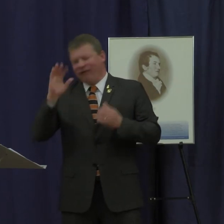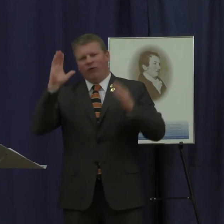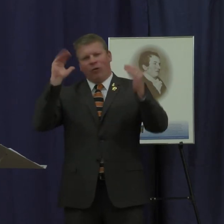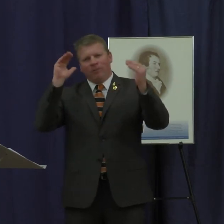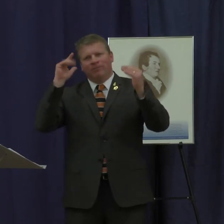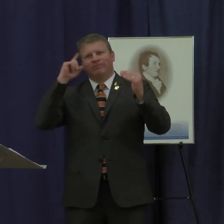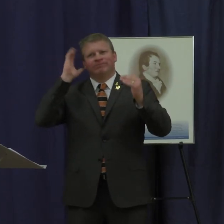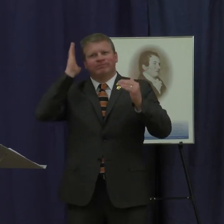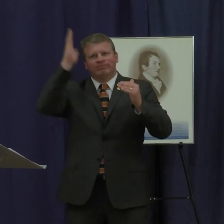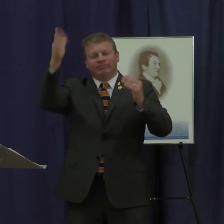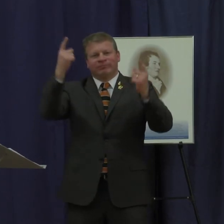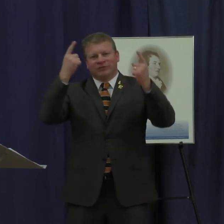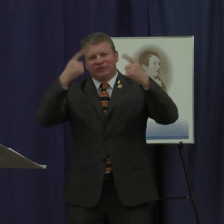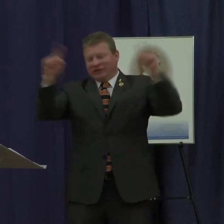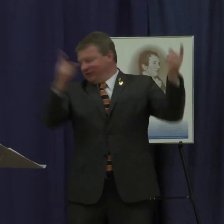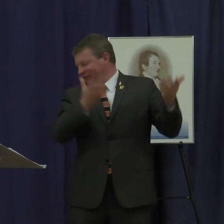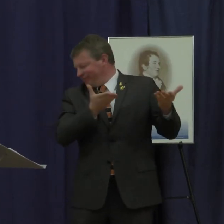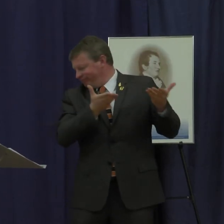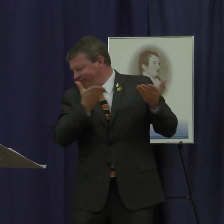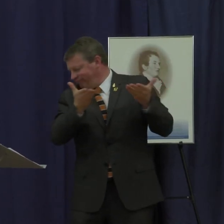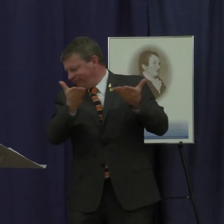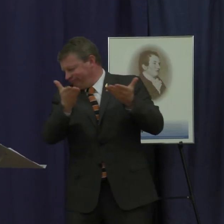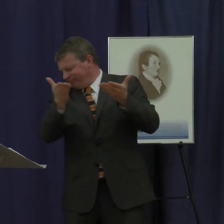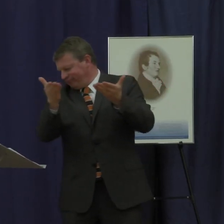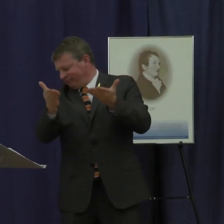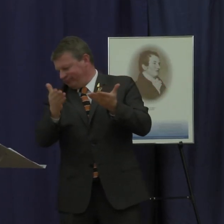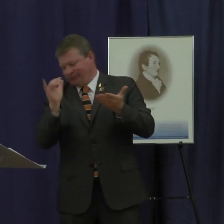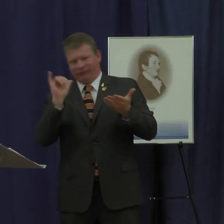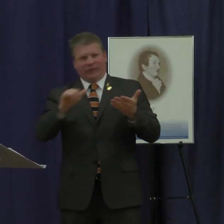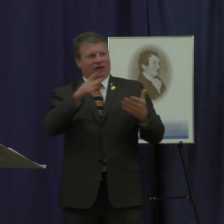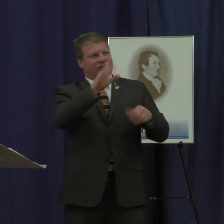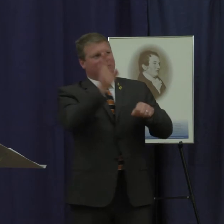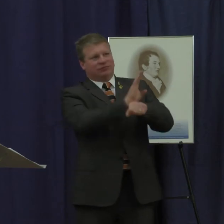spirit of hope for future success